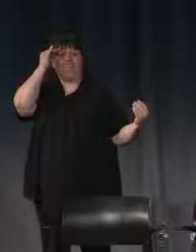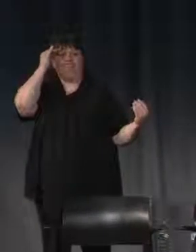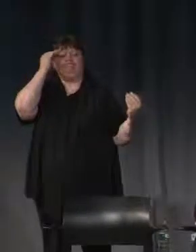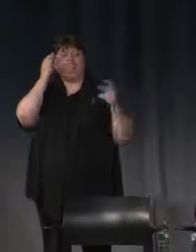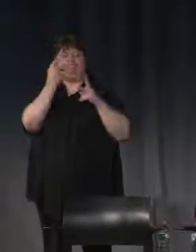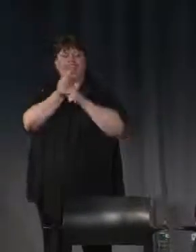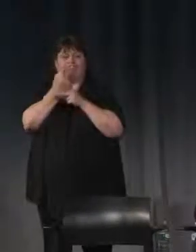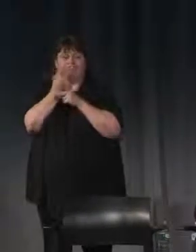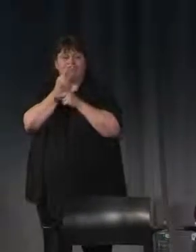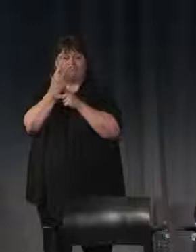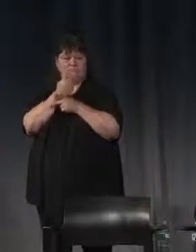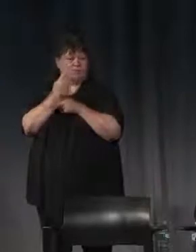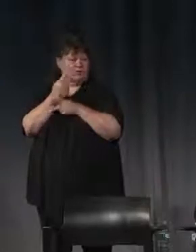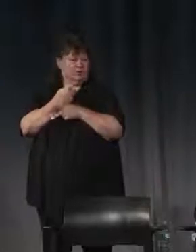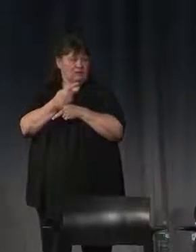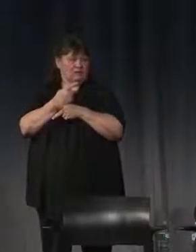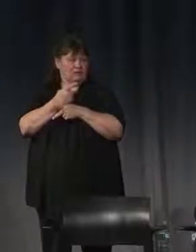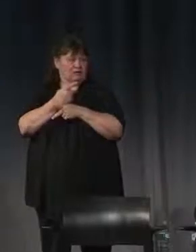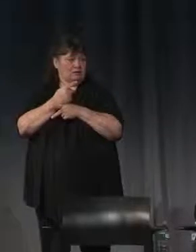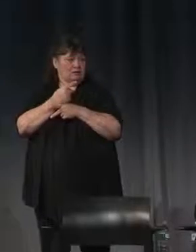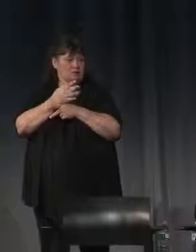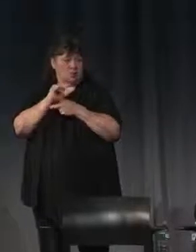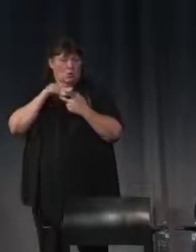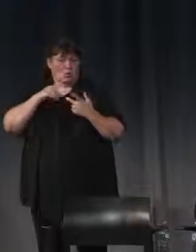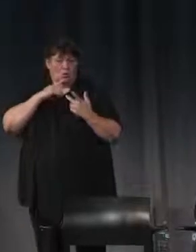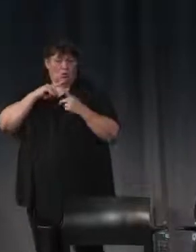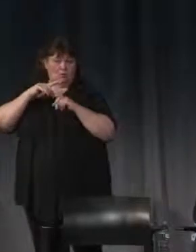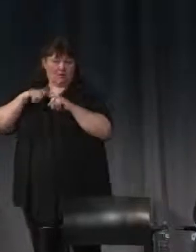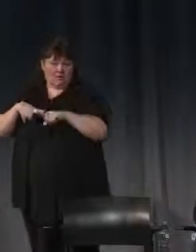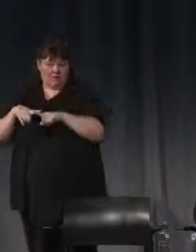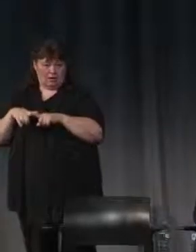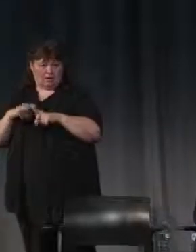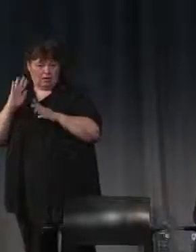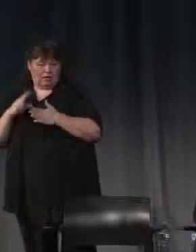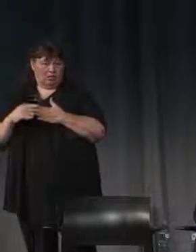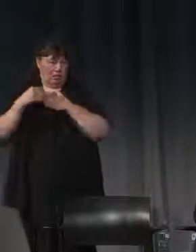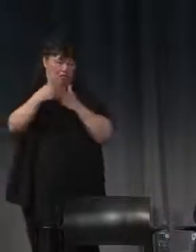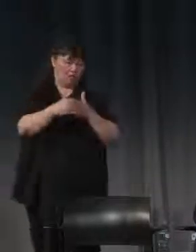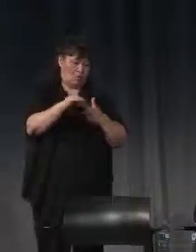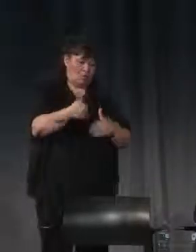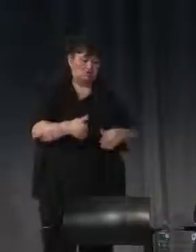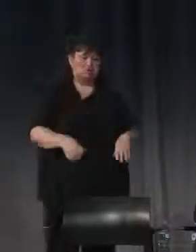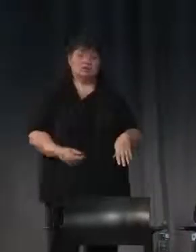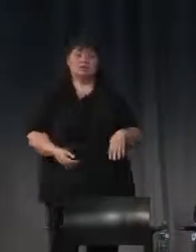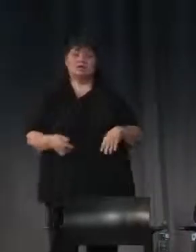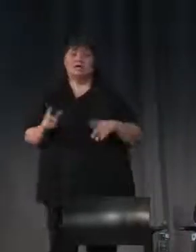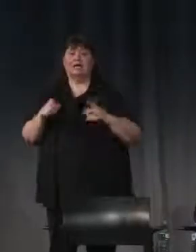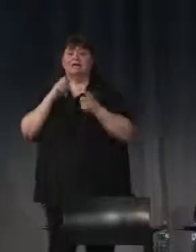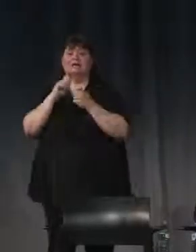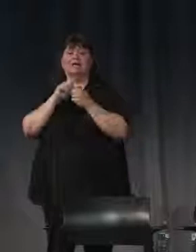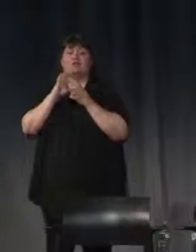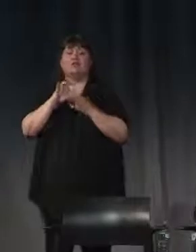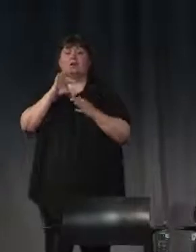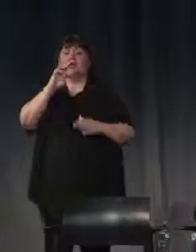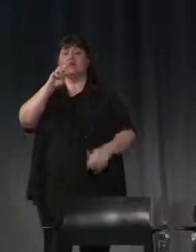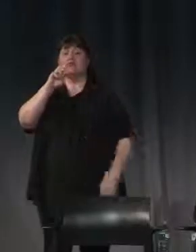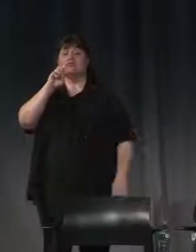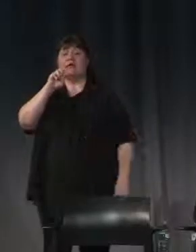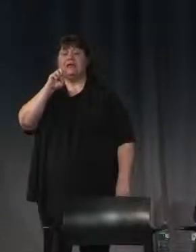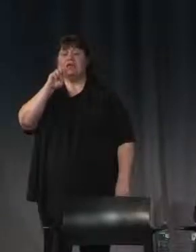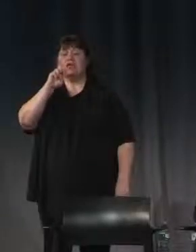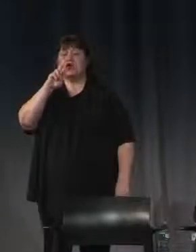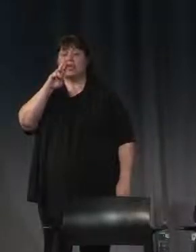actively working on. And there's probably not just one answer. It's going to depend on what exactly it is that you're trying to hear. In the specific case of reverberation, there